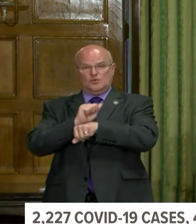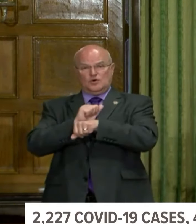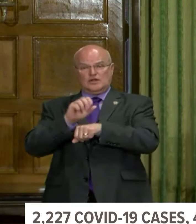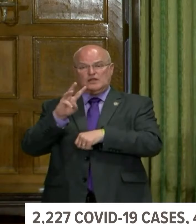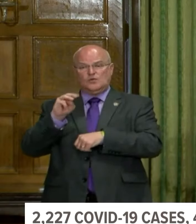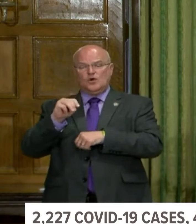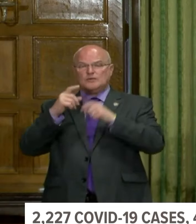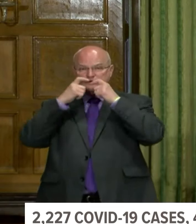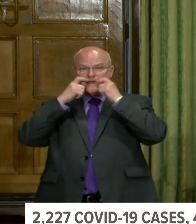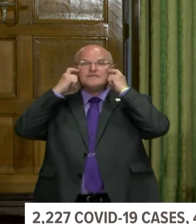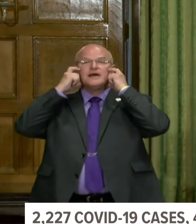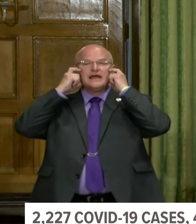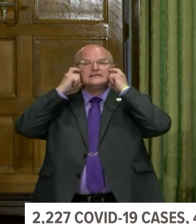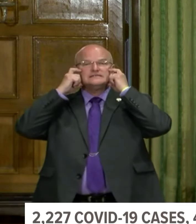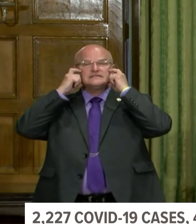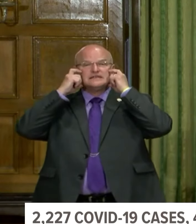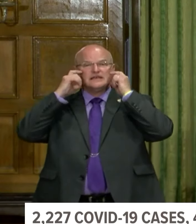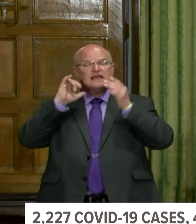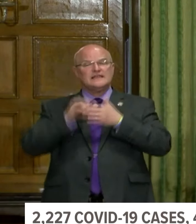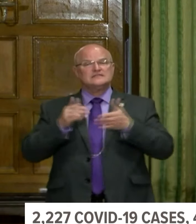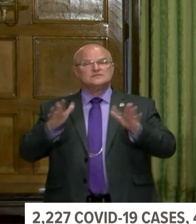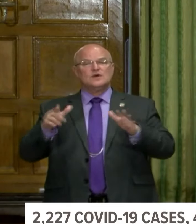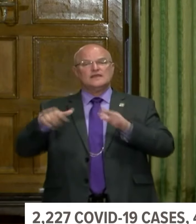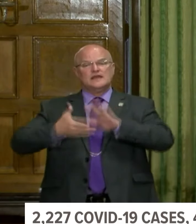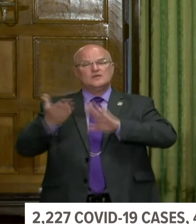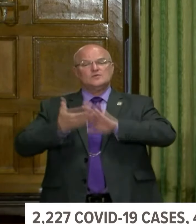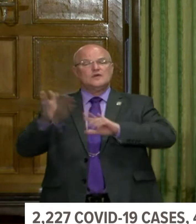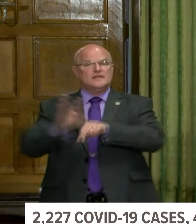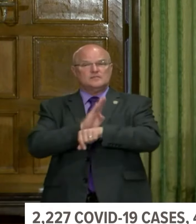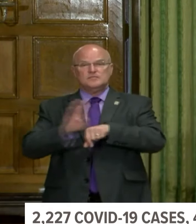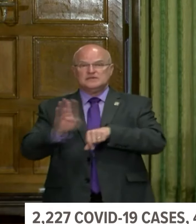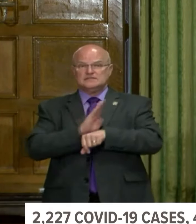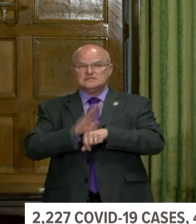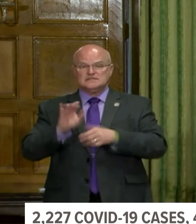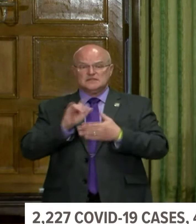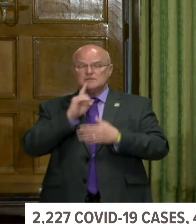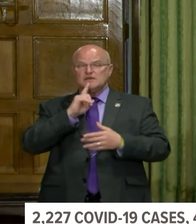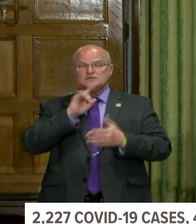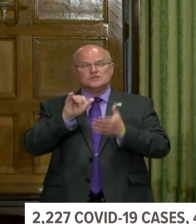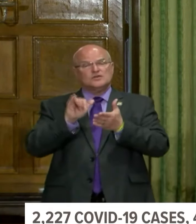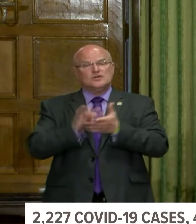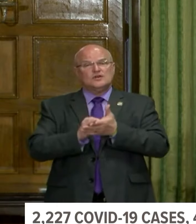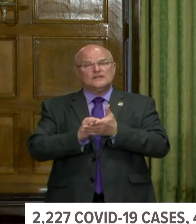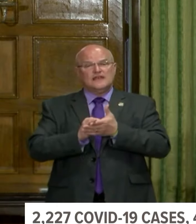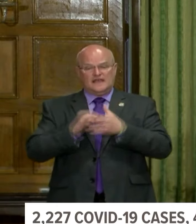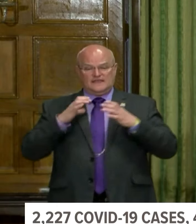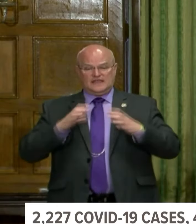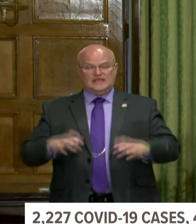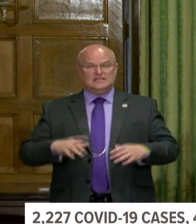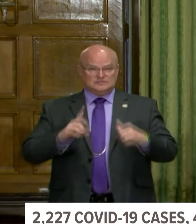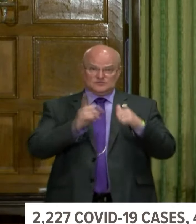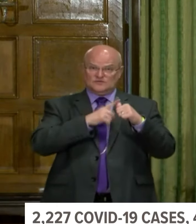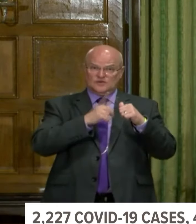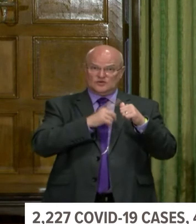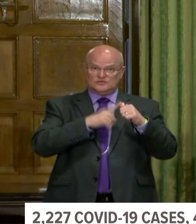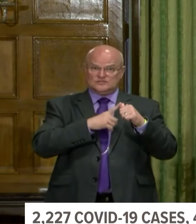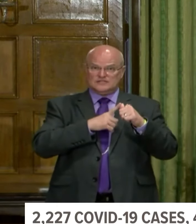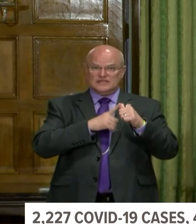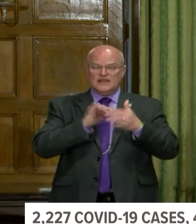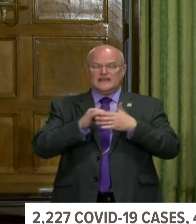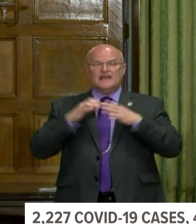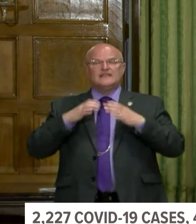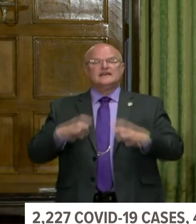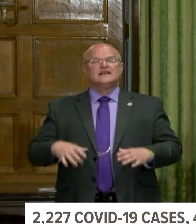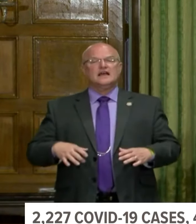masks. That's a way that they run their business, which is to make sure that the customer is first, that